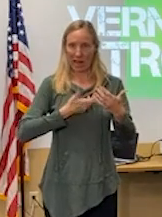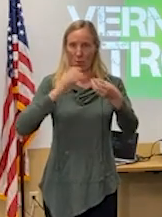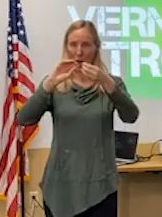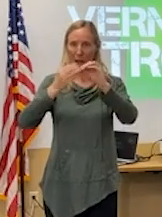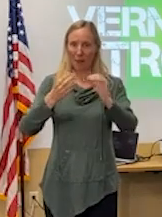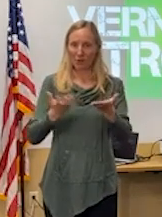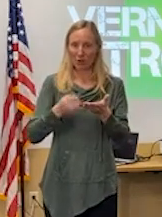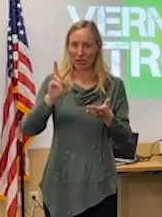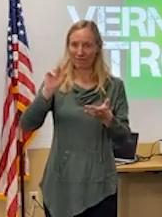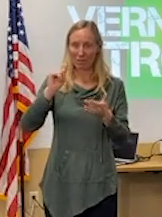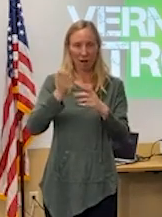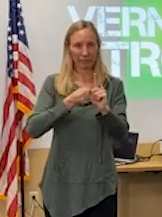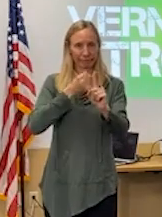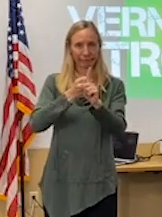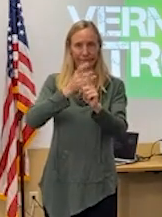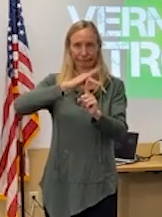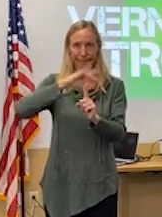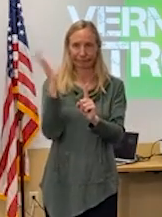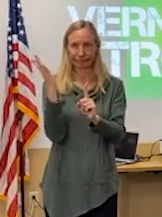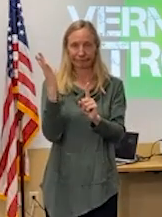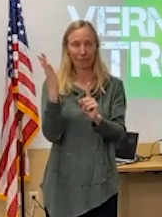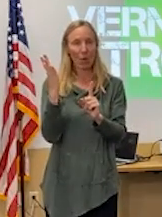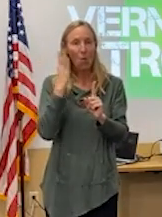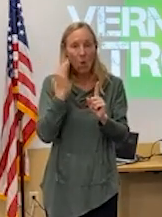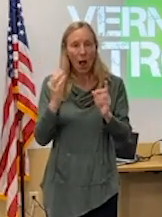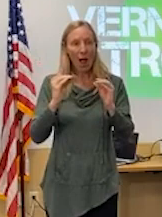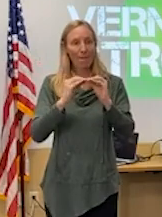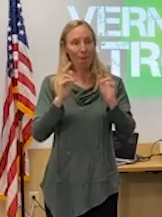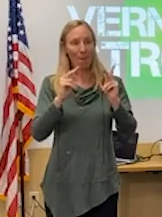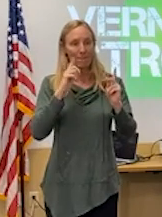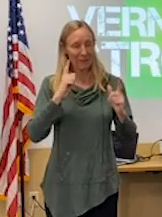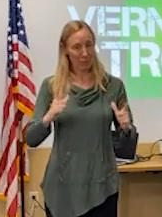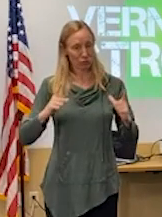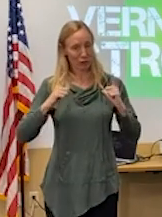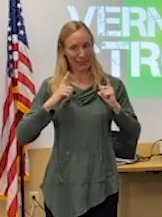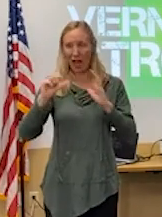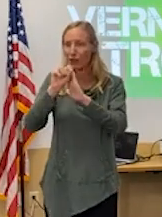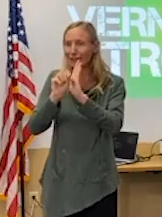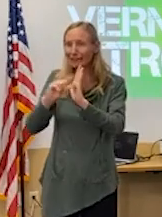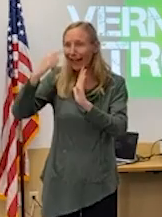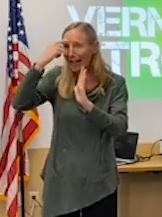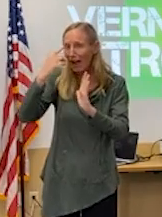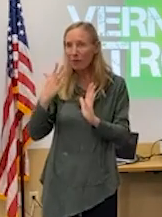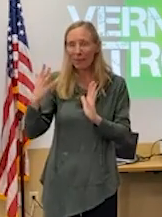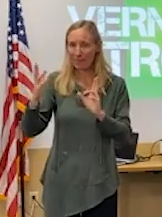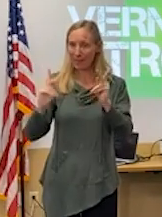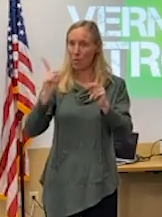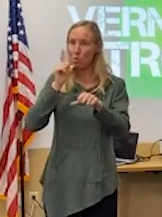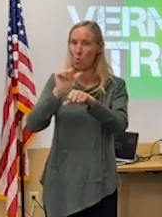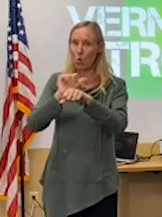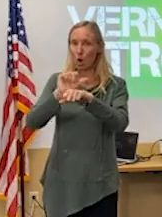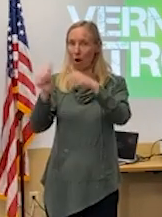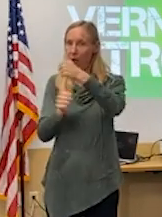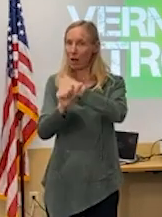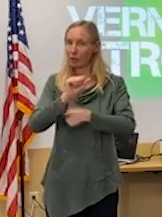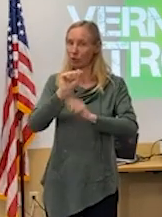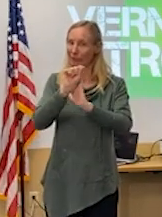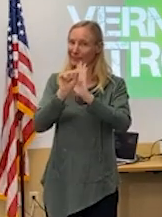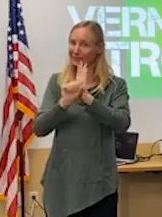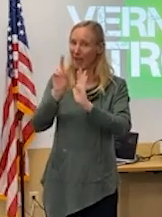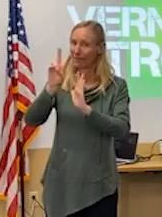us. We're seeing more people retire. Our state government is in the same situation. We